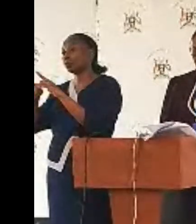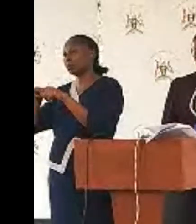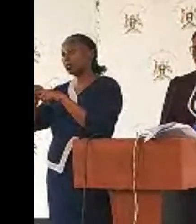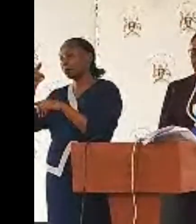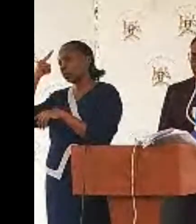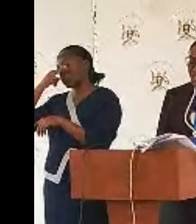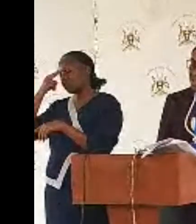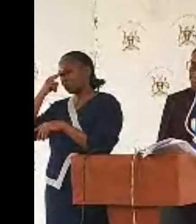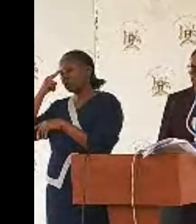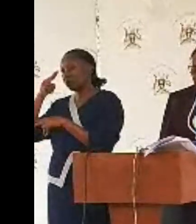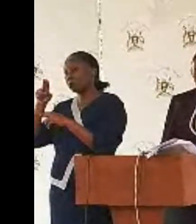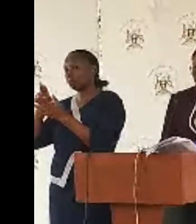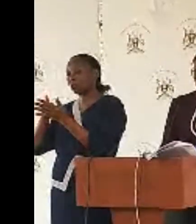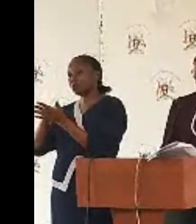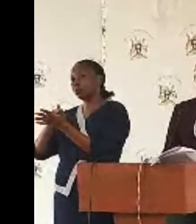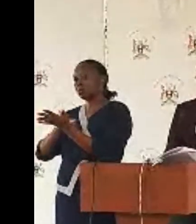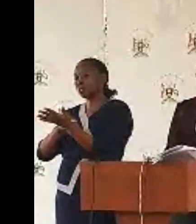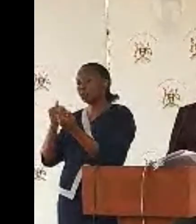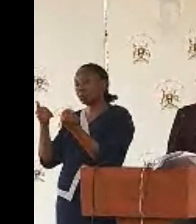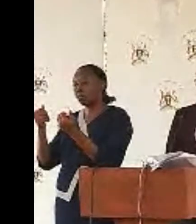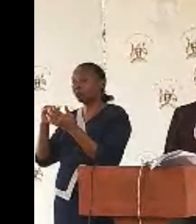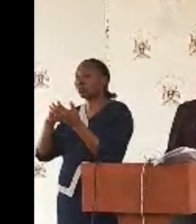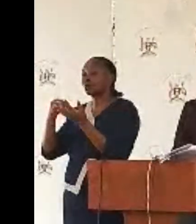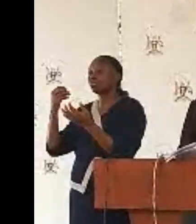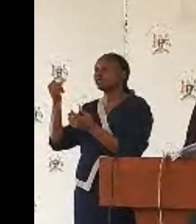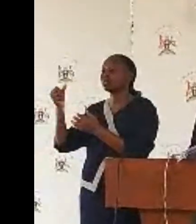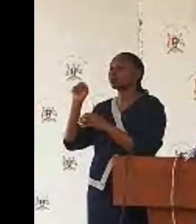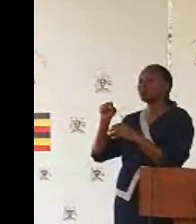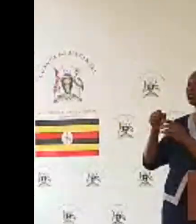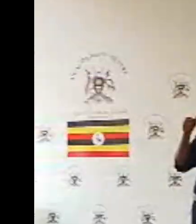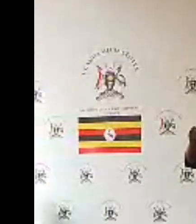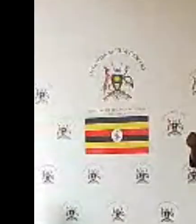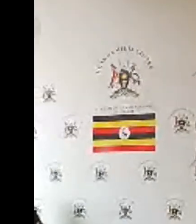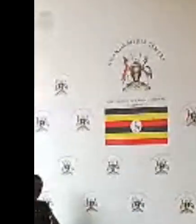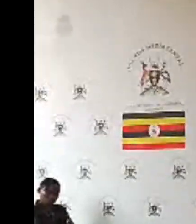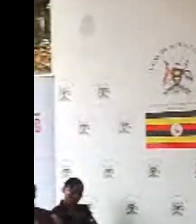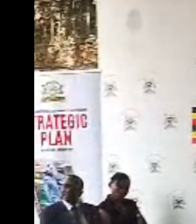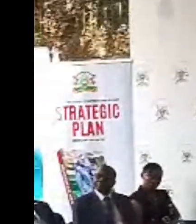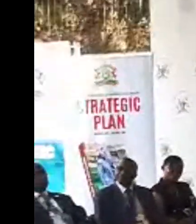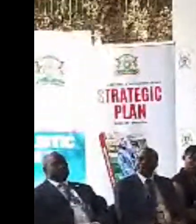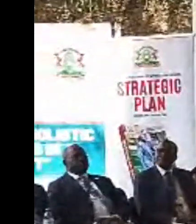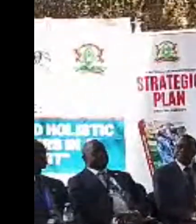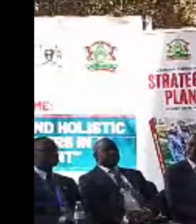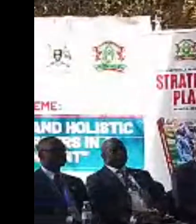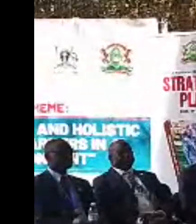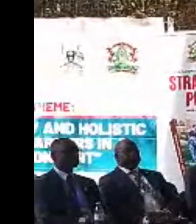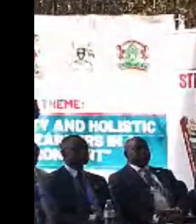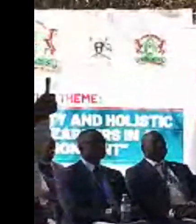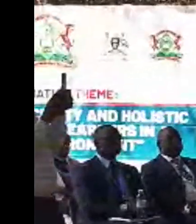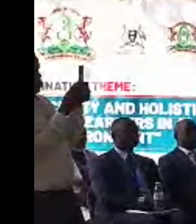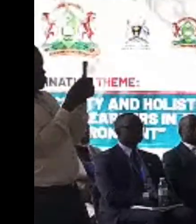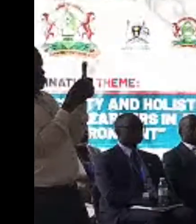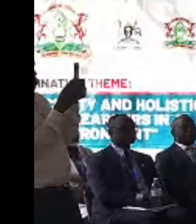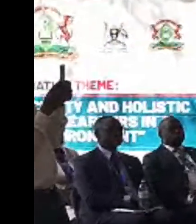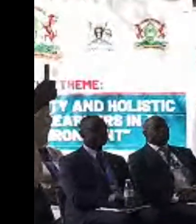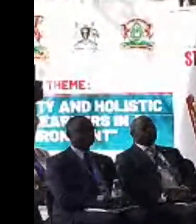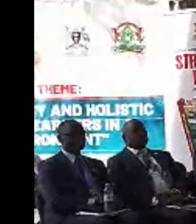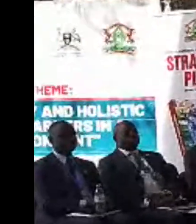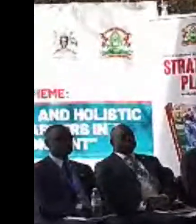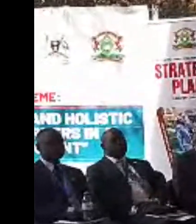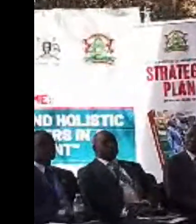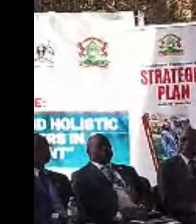bano abeewandiisa mu siniya ey'omukaaga kati bateeka okuba nga bayita bulungi nnyo siniya ey'okuna, grade esooka,